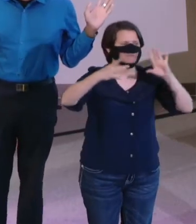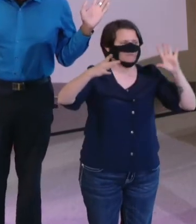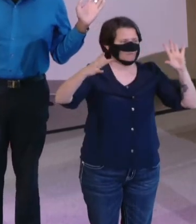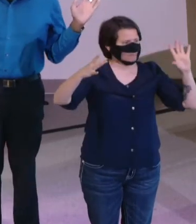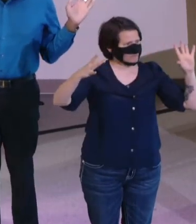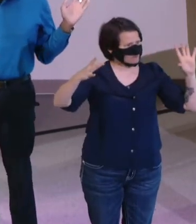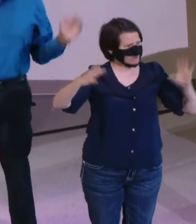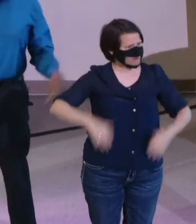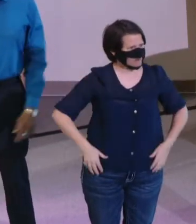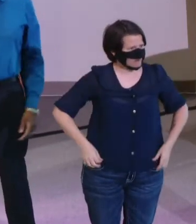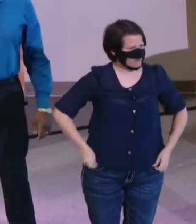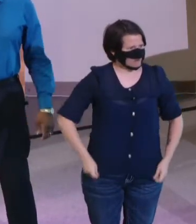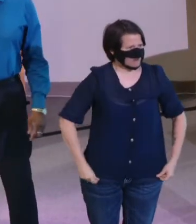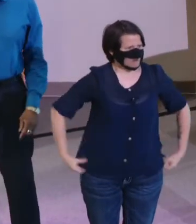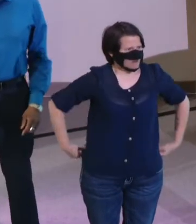Let it all go.